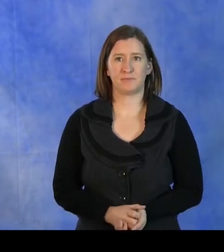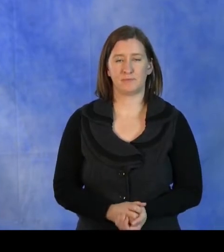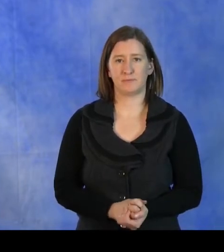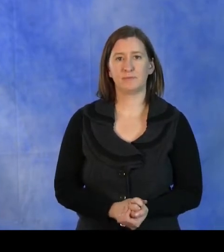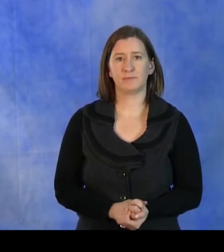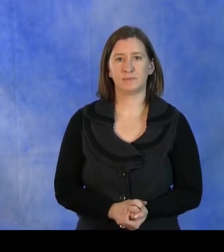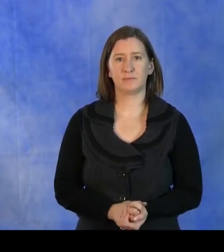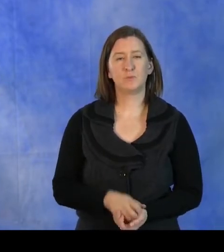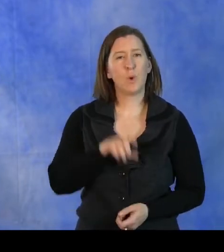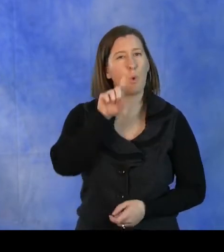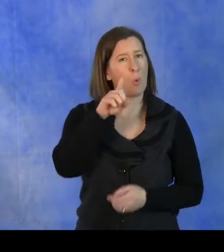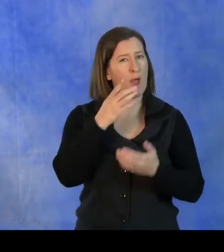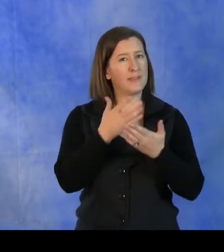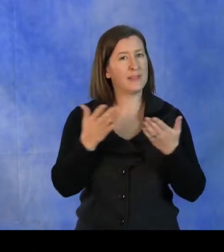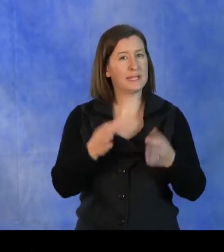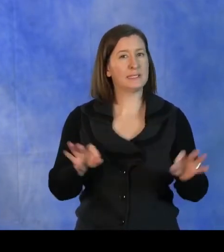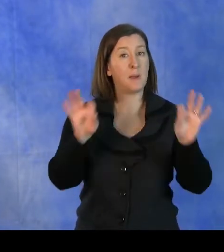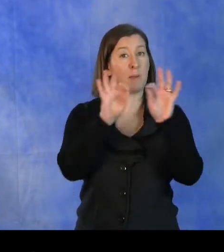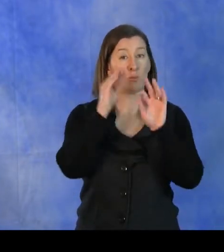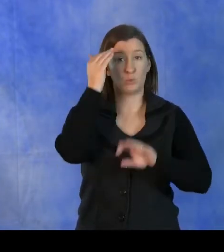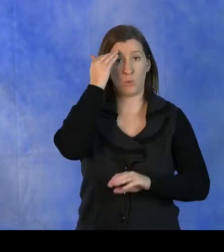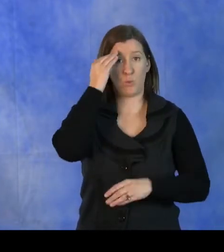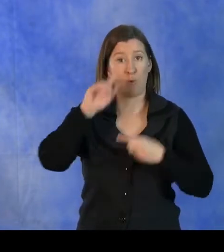information from a formal assessment.